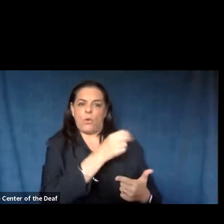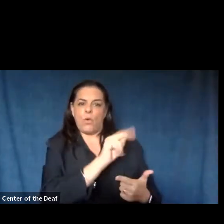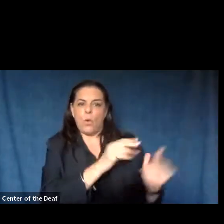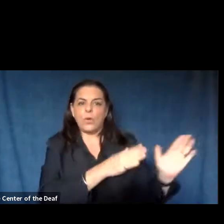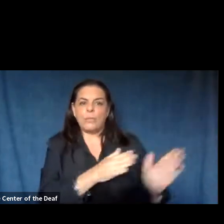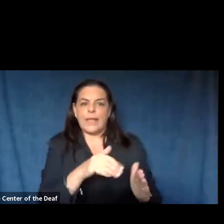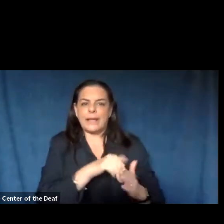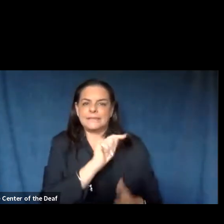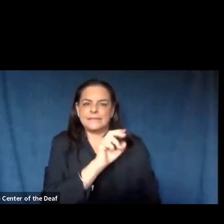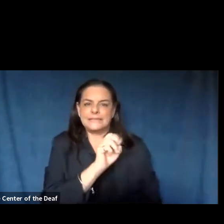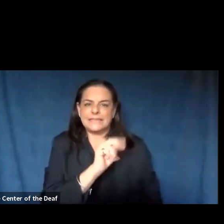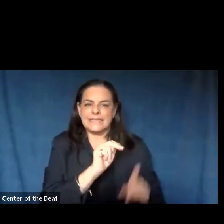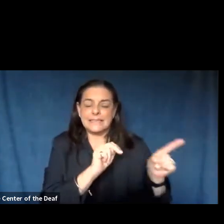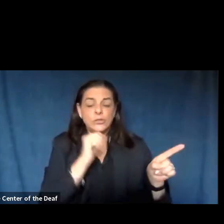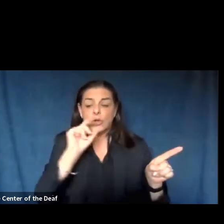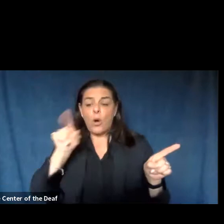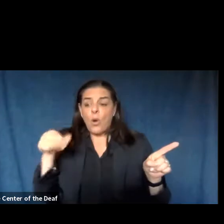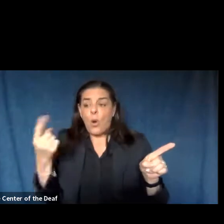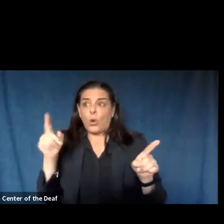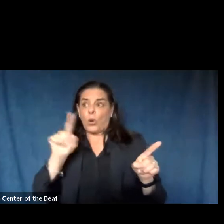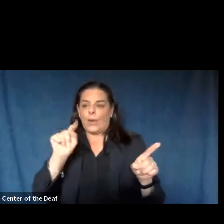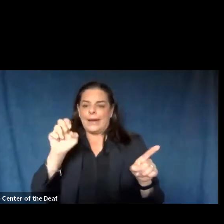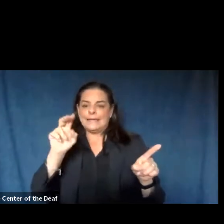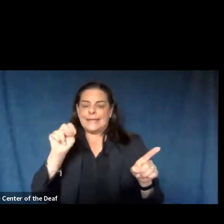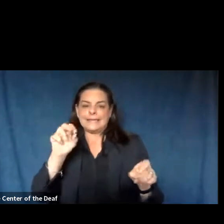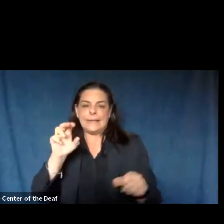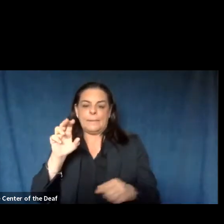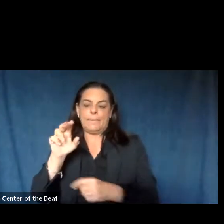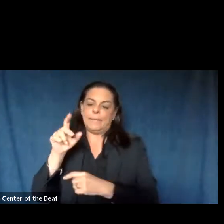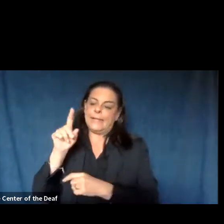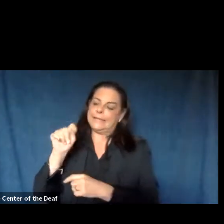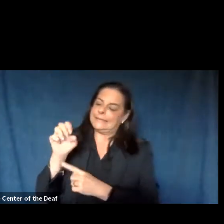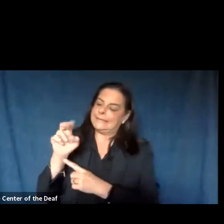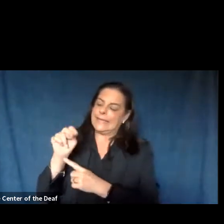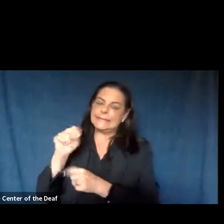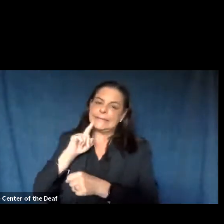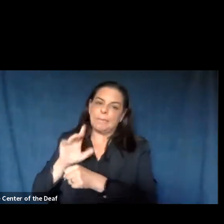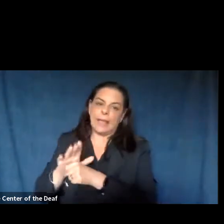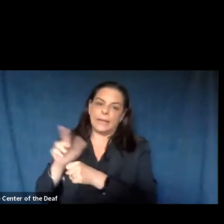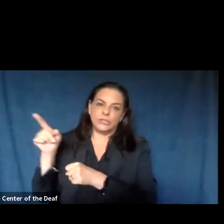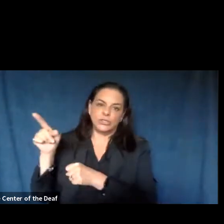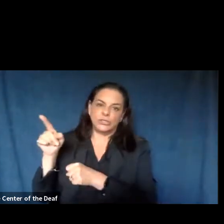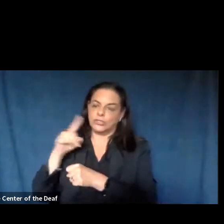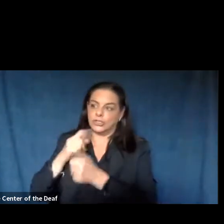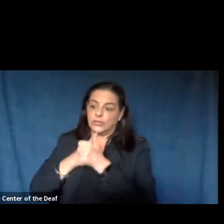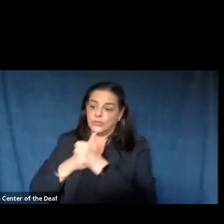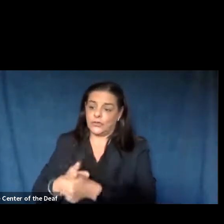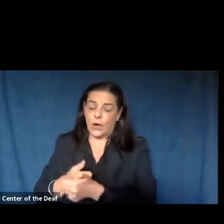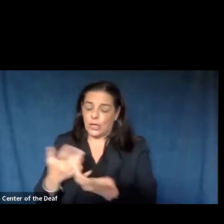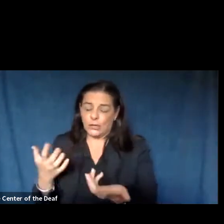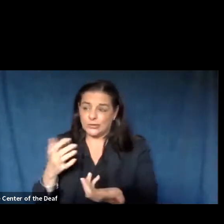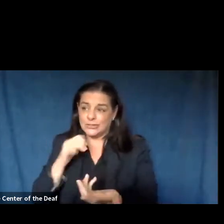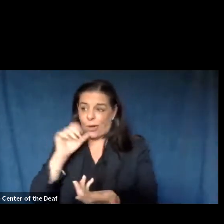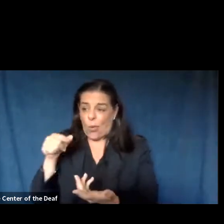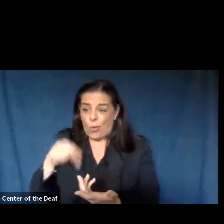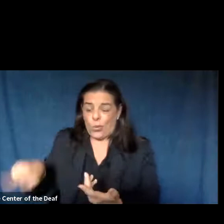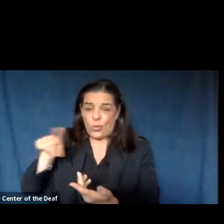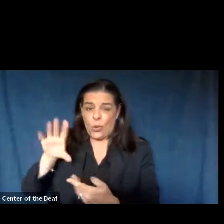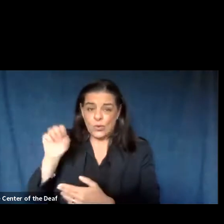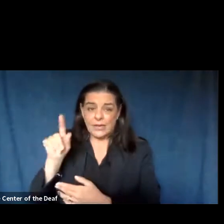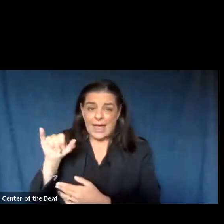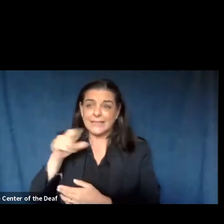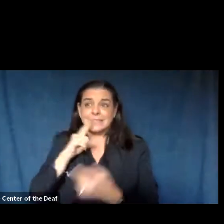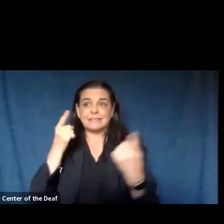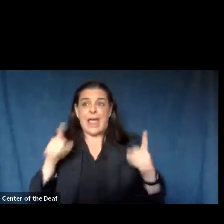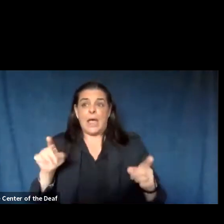just in places where the Tennessee Pledge is being followed, where cases have increased. So it's not limited to those counties. It's occurring